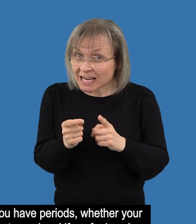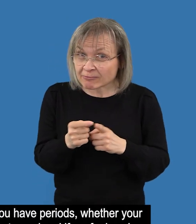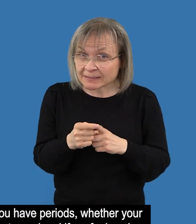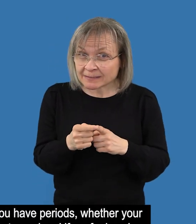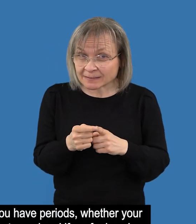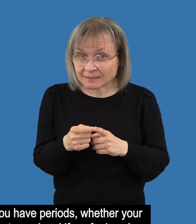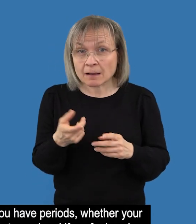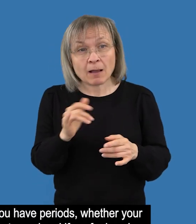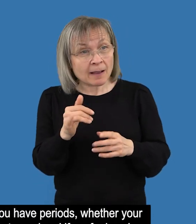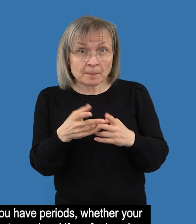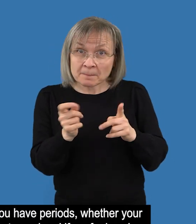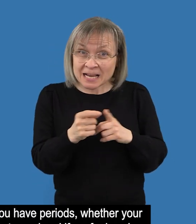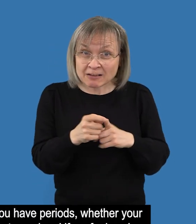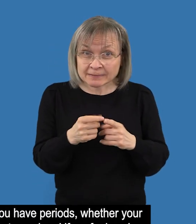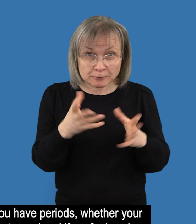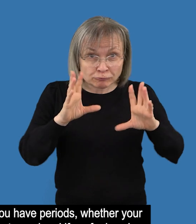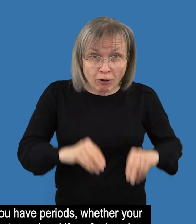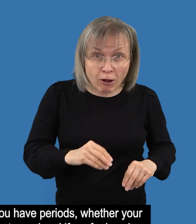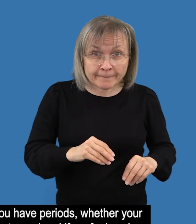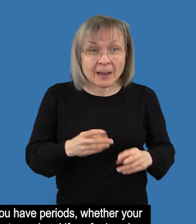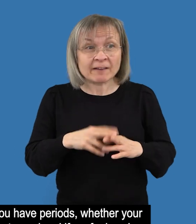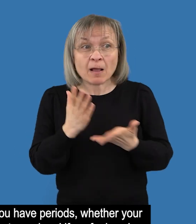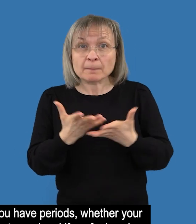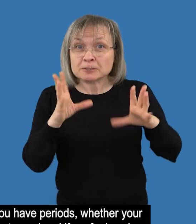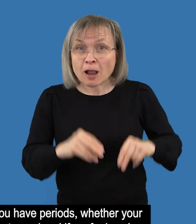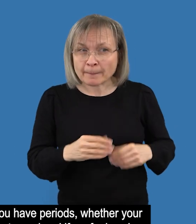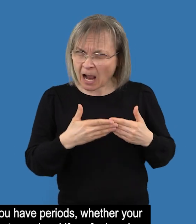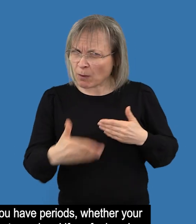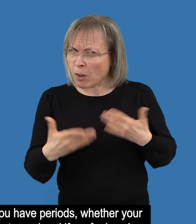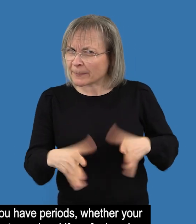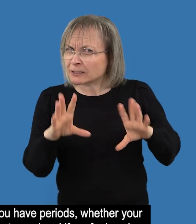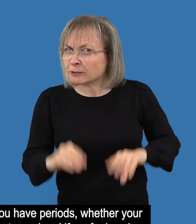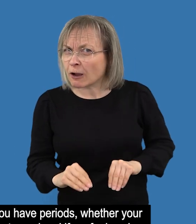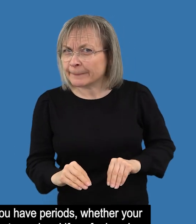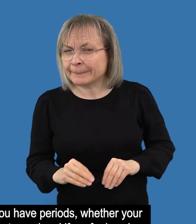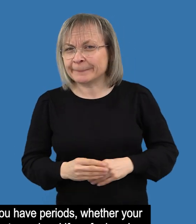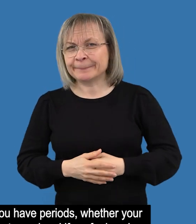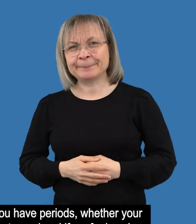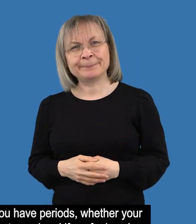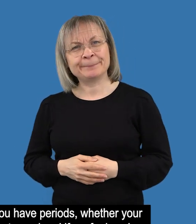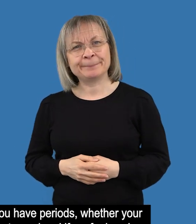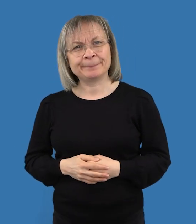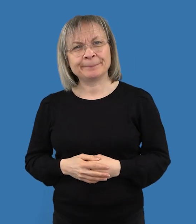Check if you have periods, whether your periods have stopped and if so, for how long.